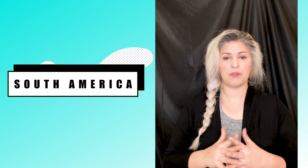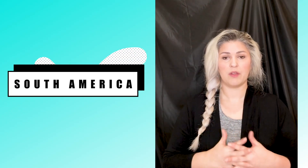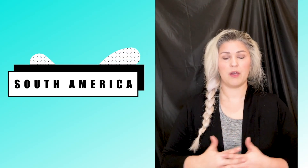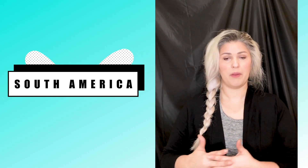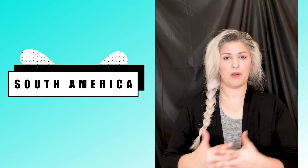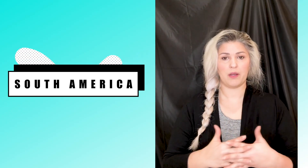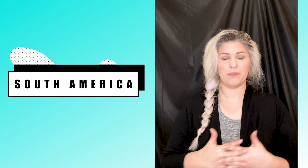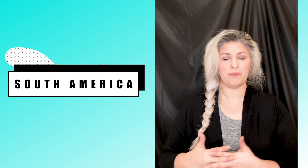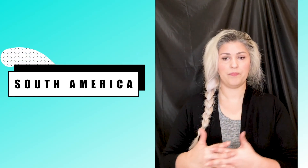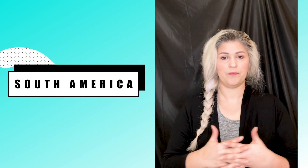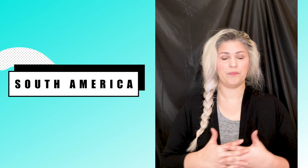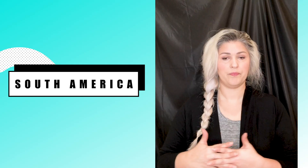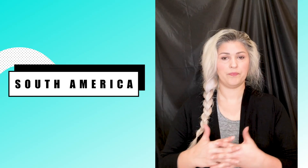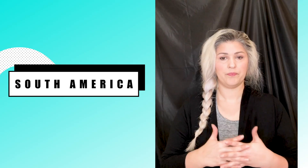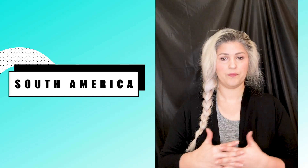South America.